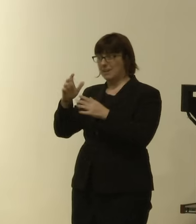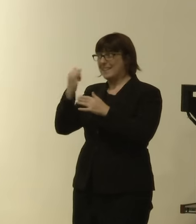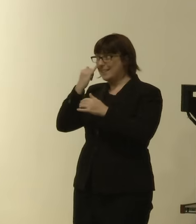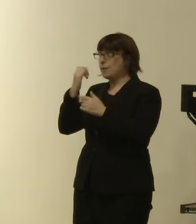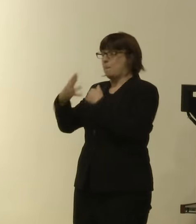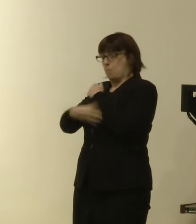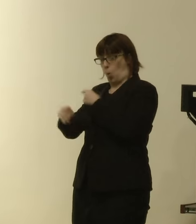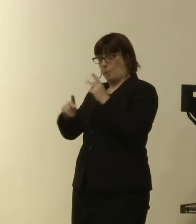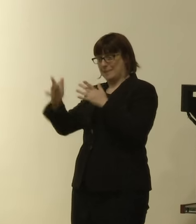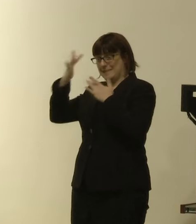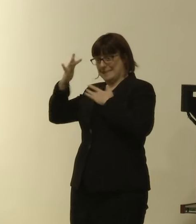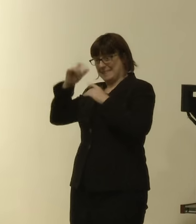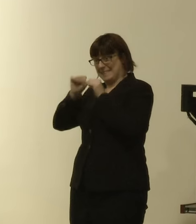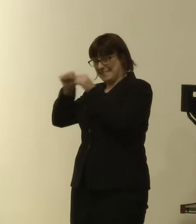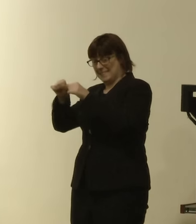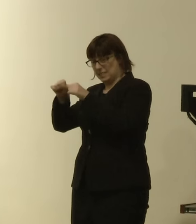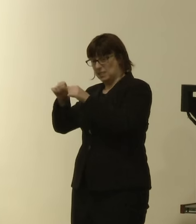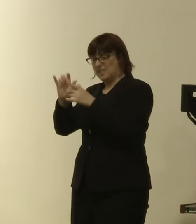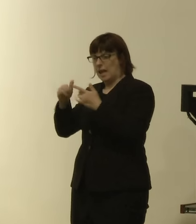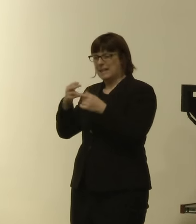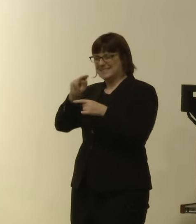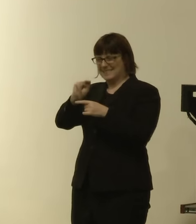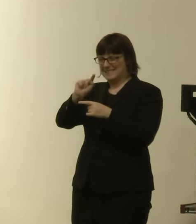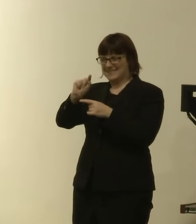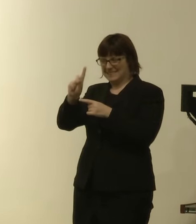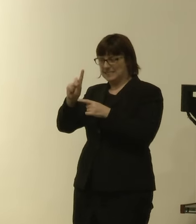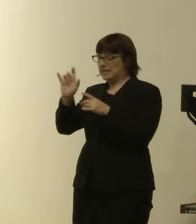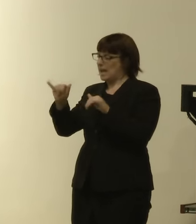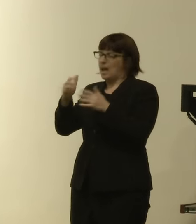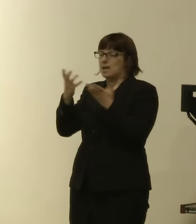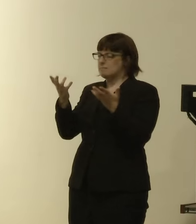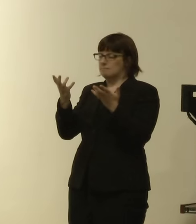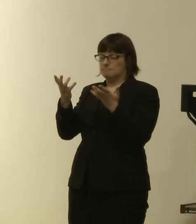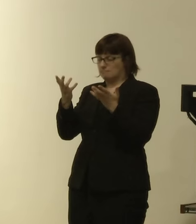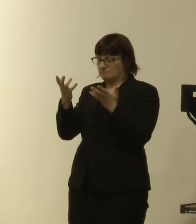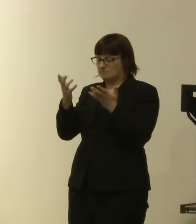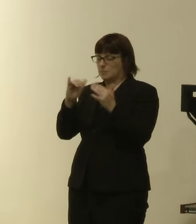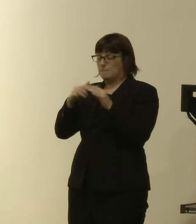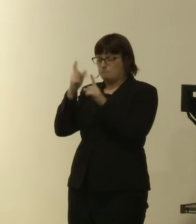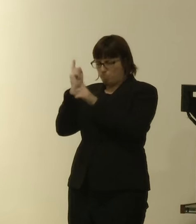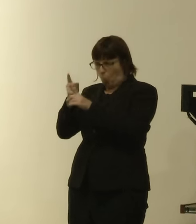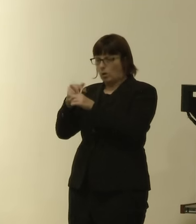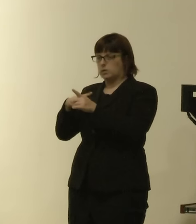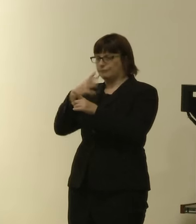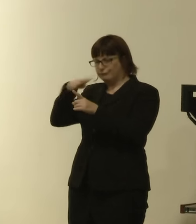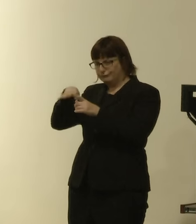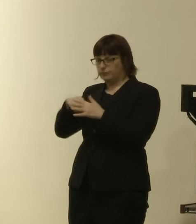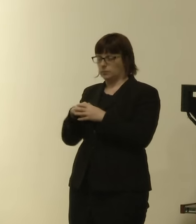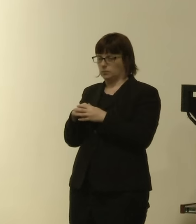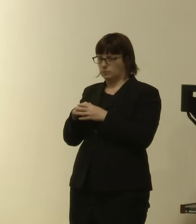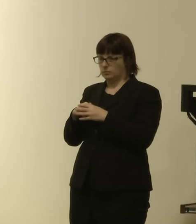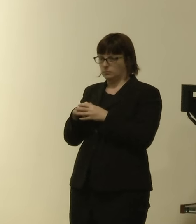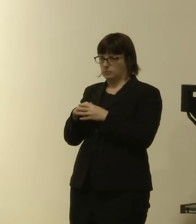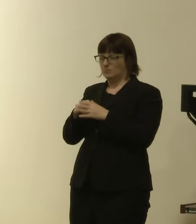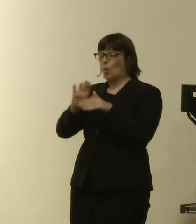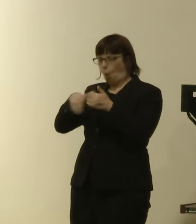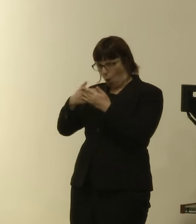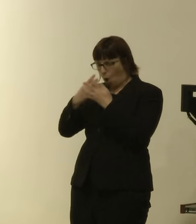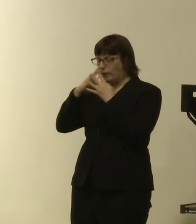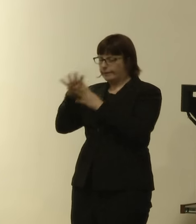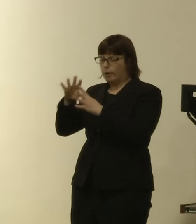disease. So when people say NTDs, neglected tropical diseases, I want to say they're all